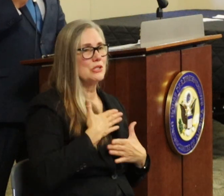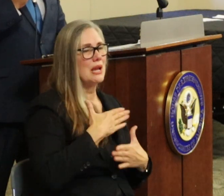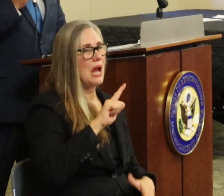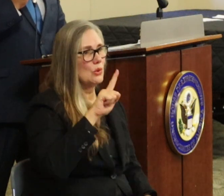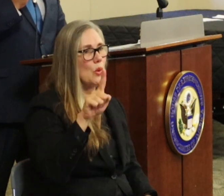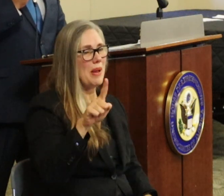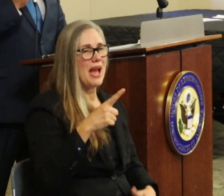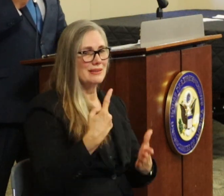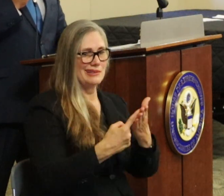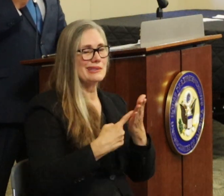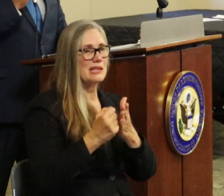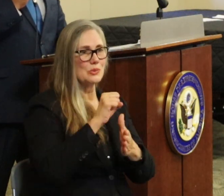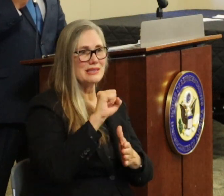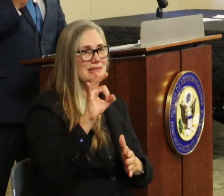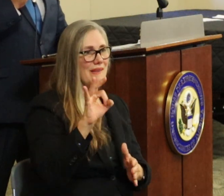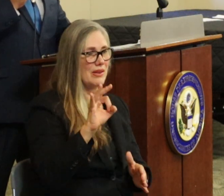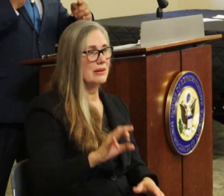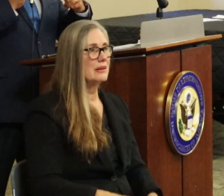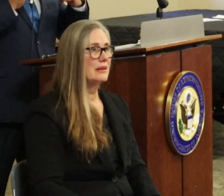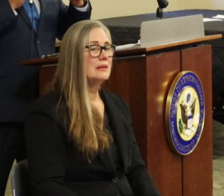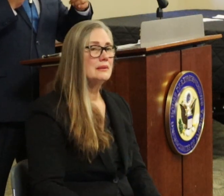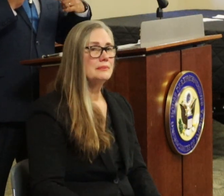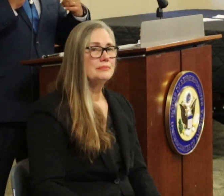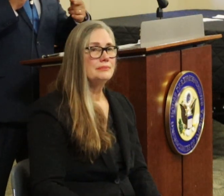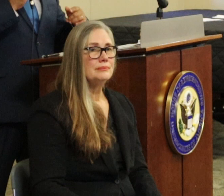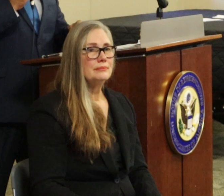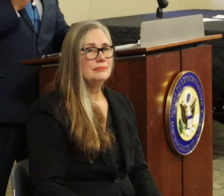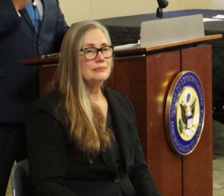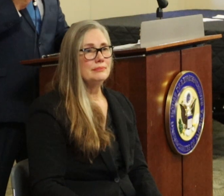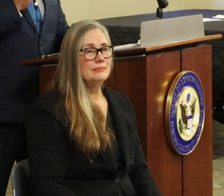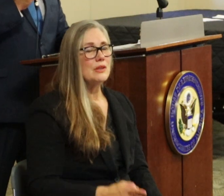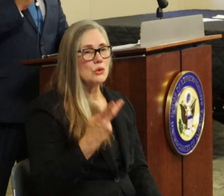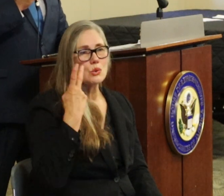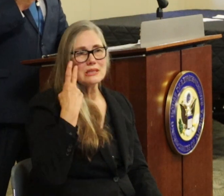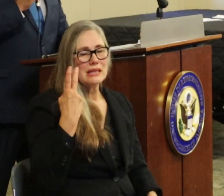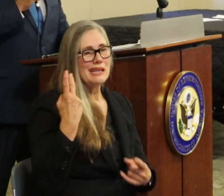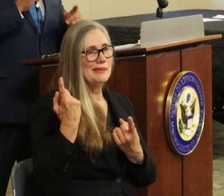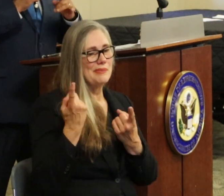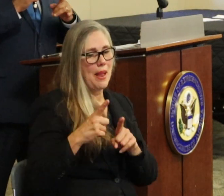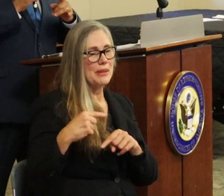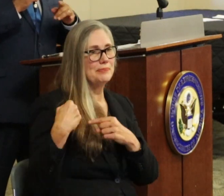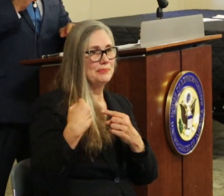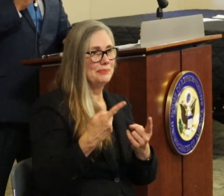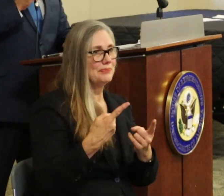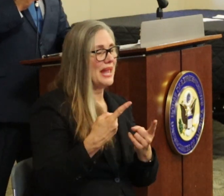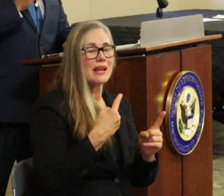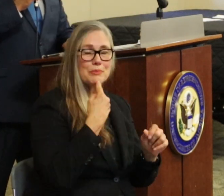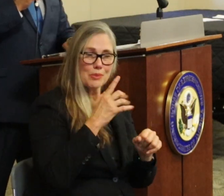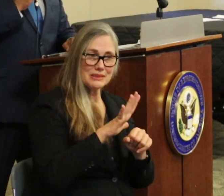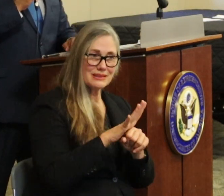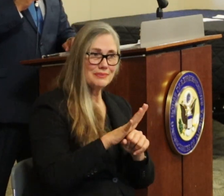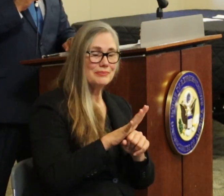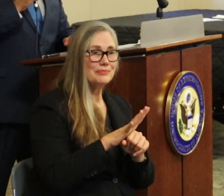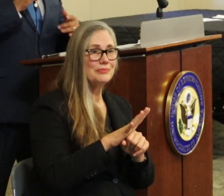back with my staff and we'll see what that communication has been. Okay. And I will give you my word